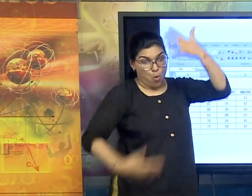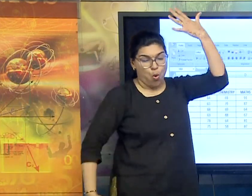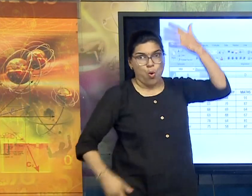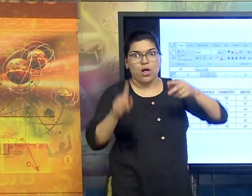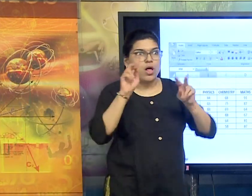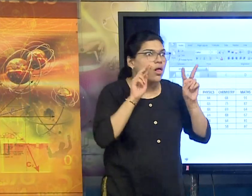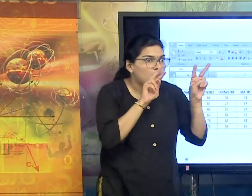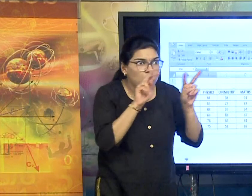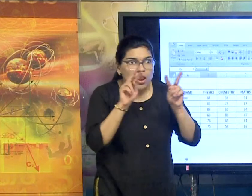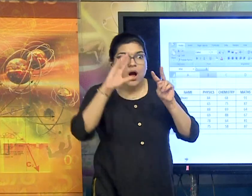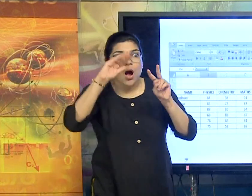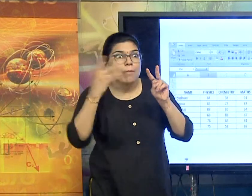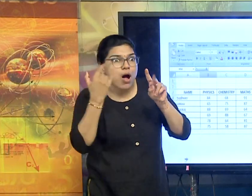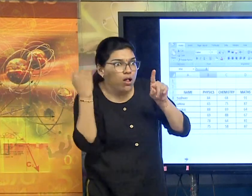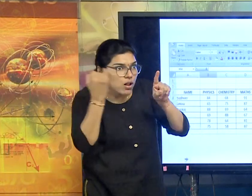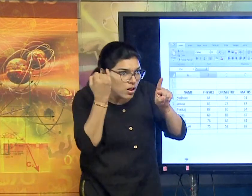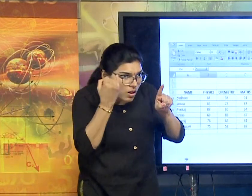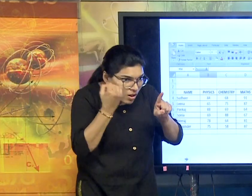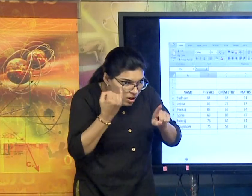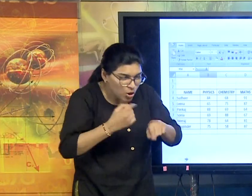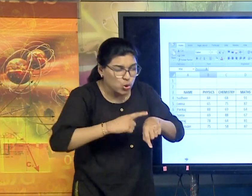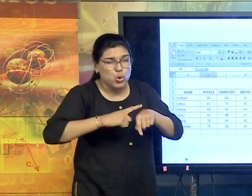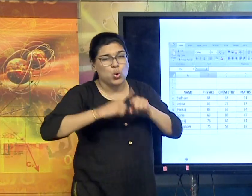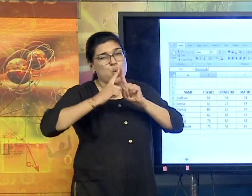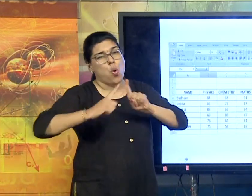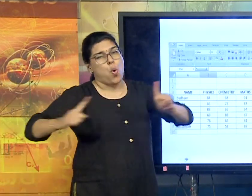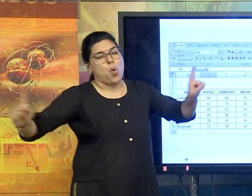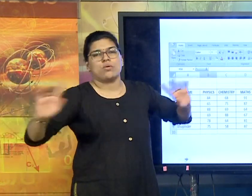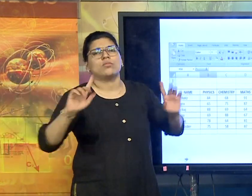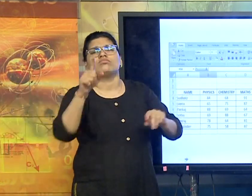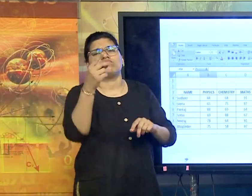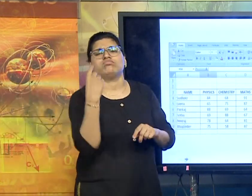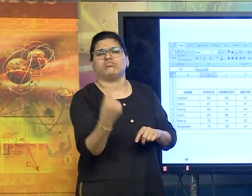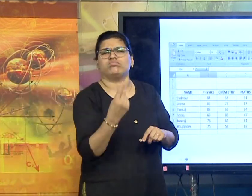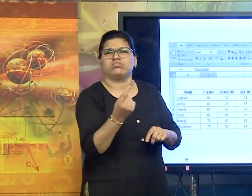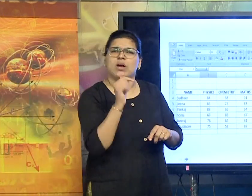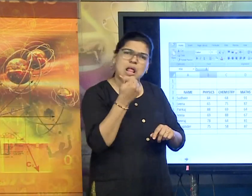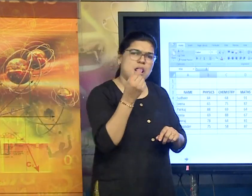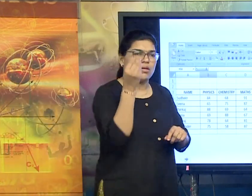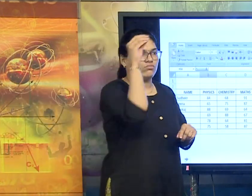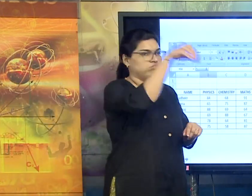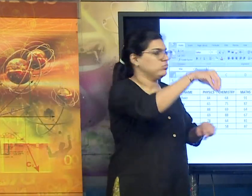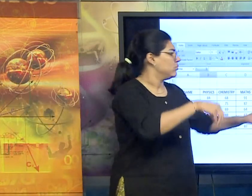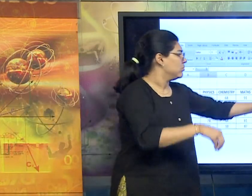So this way you can easily do all the calculation very easily. It will save your time.